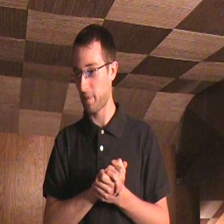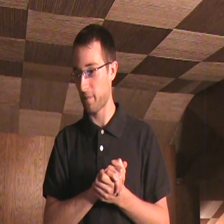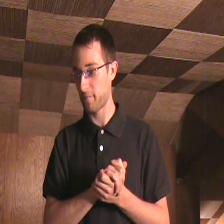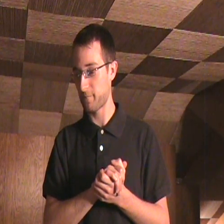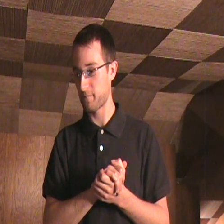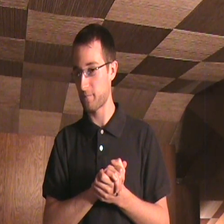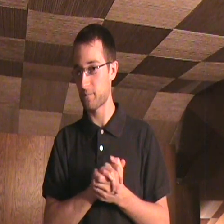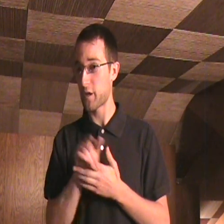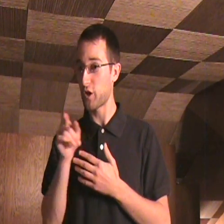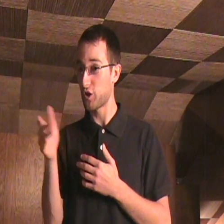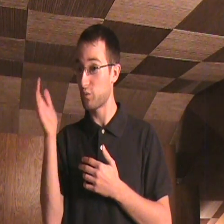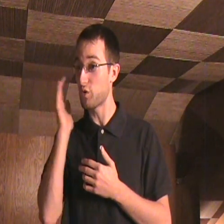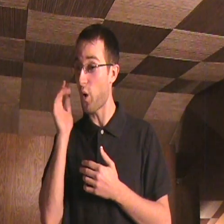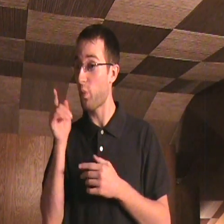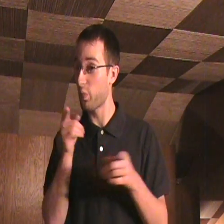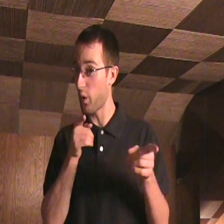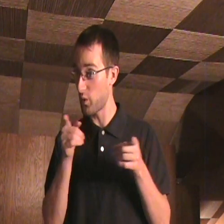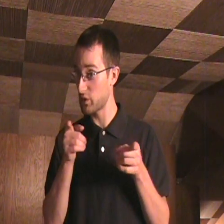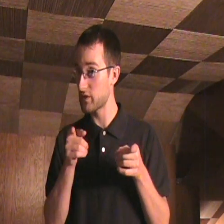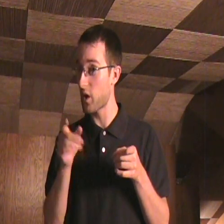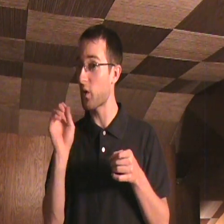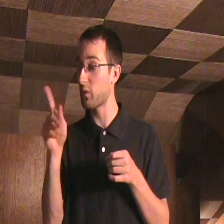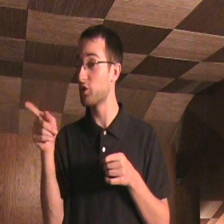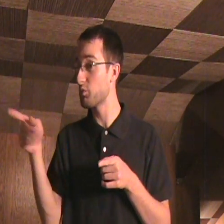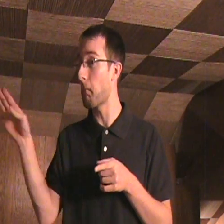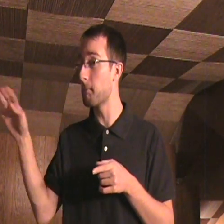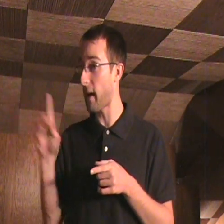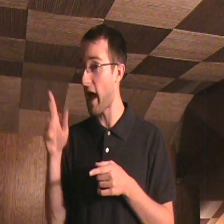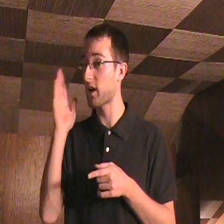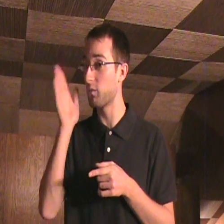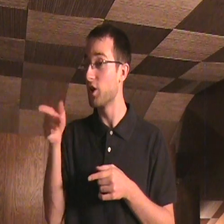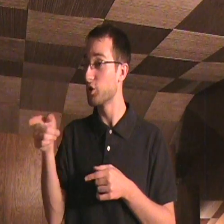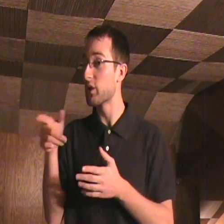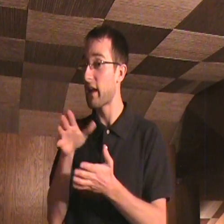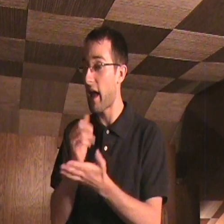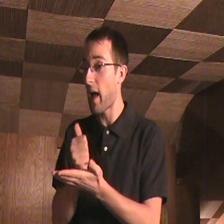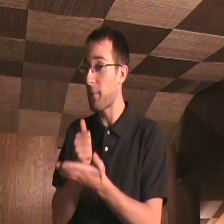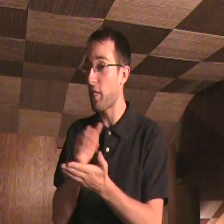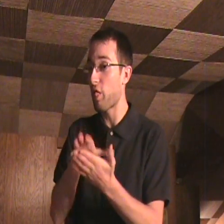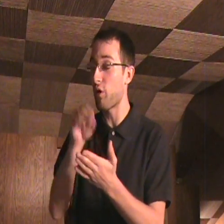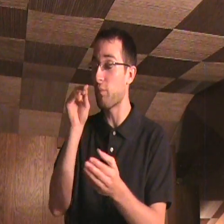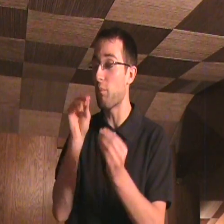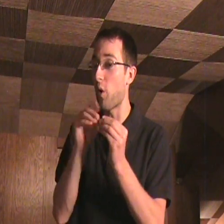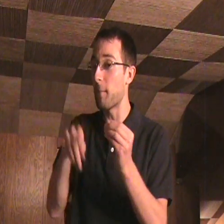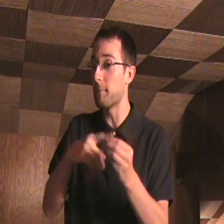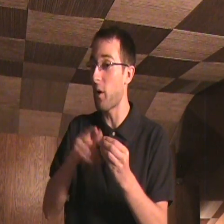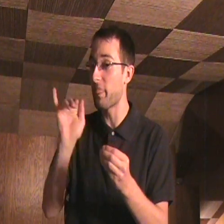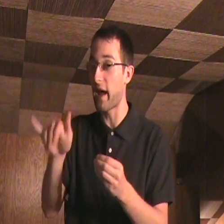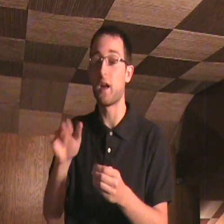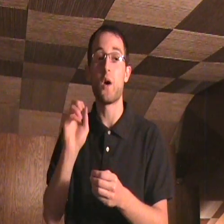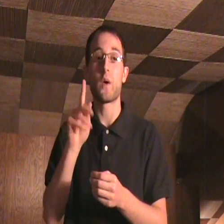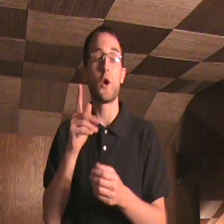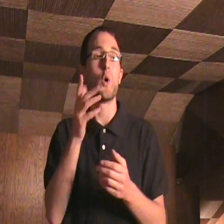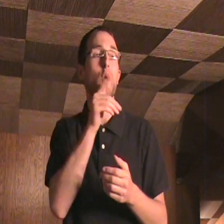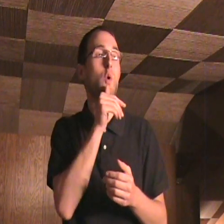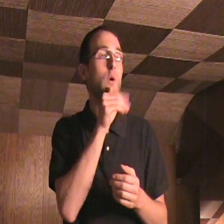You know those already? When you come back, you can help us learn more about them. Okay, we can guess what an action word might